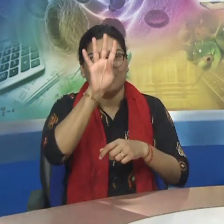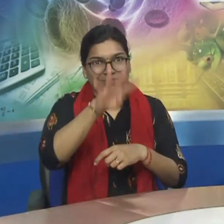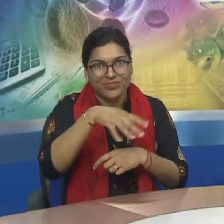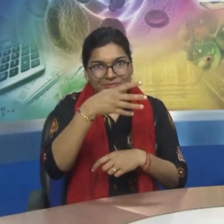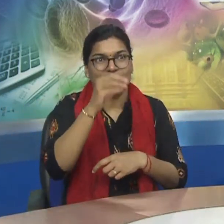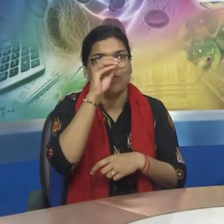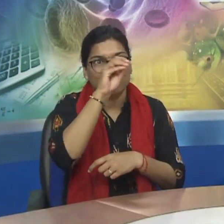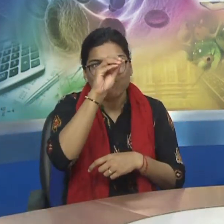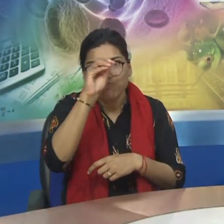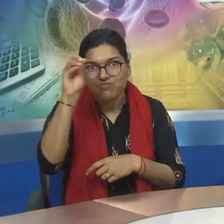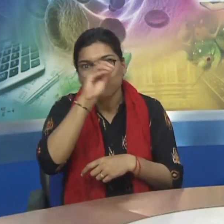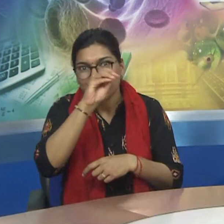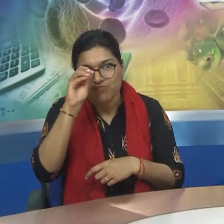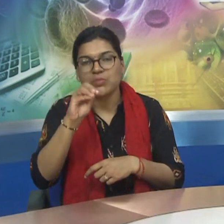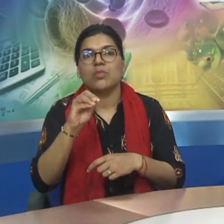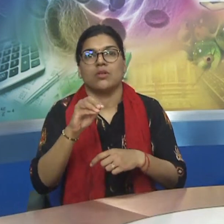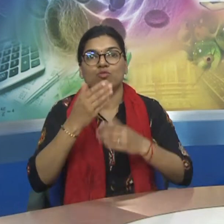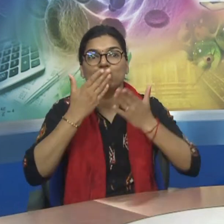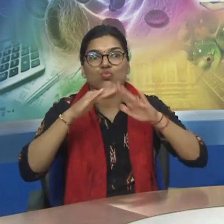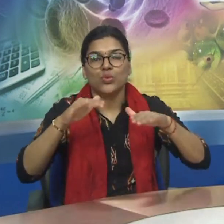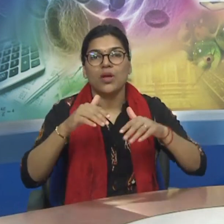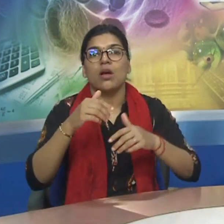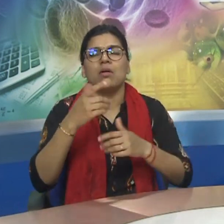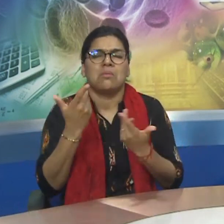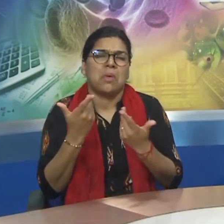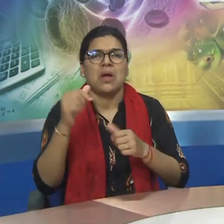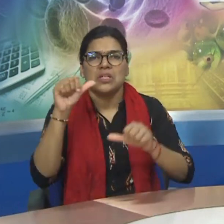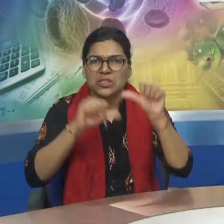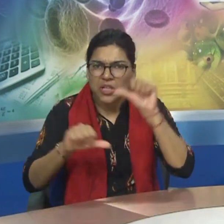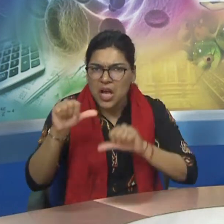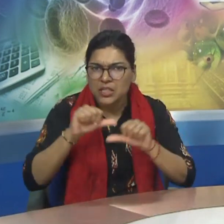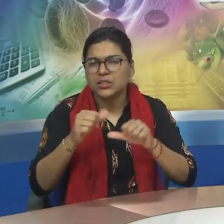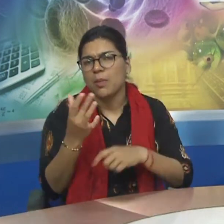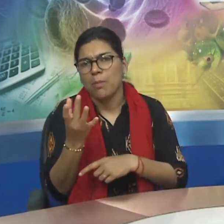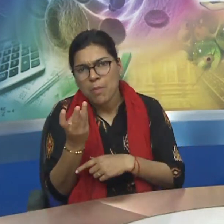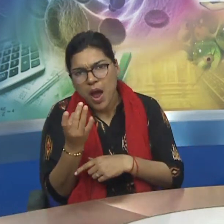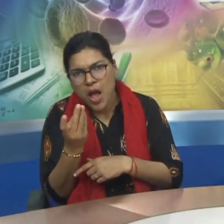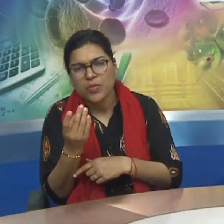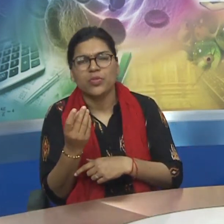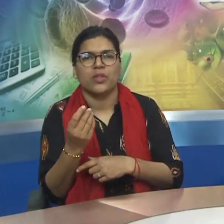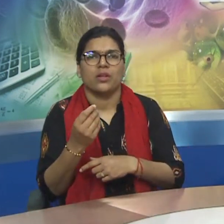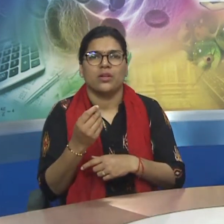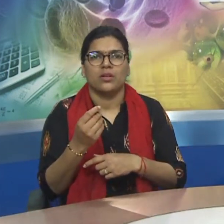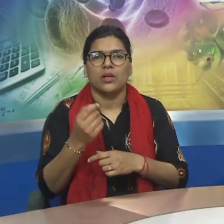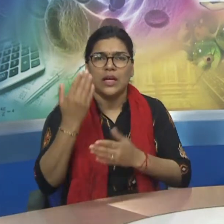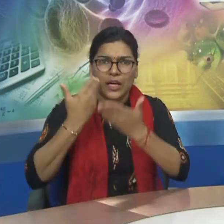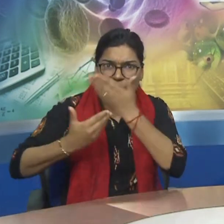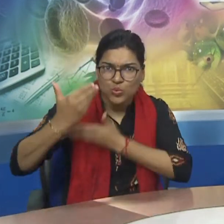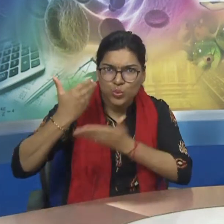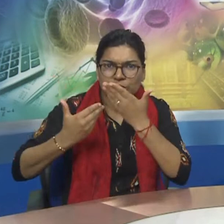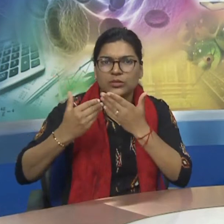and they can use in an easy way. They can put marks of different subjects,